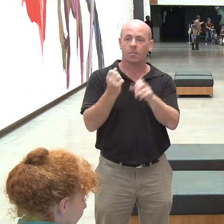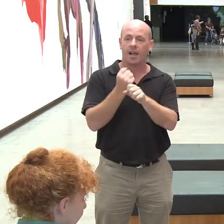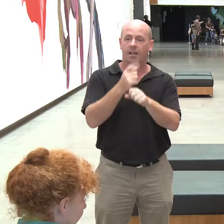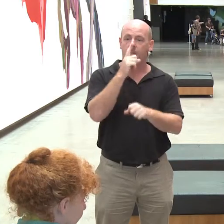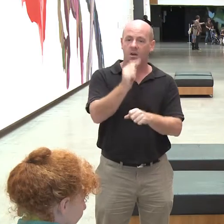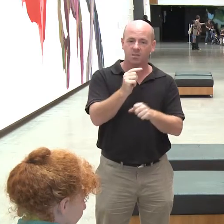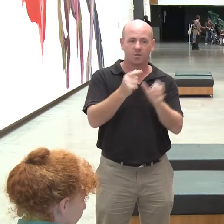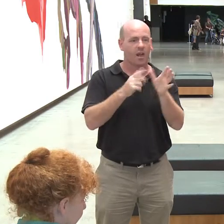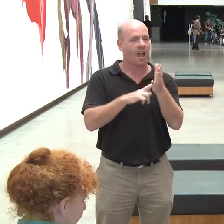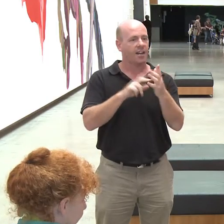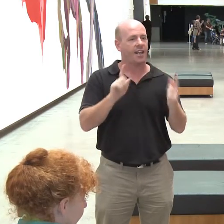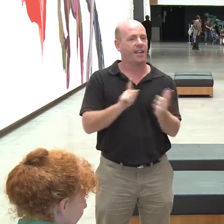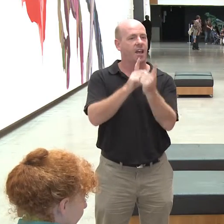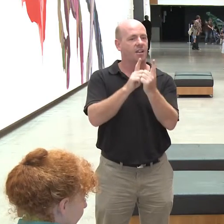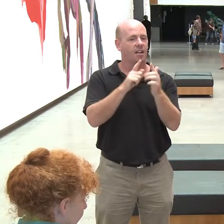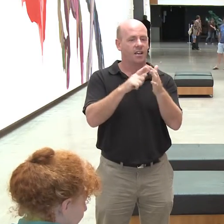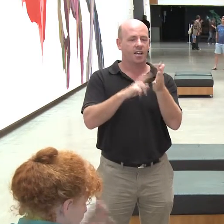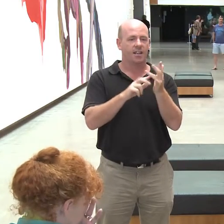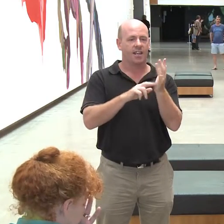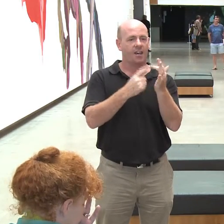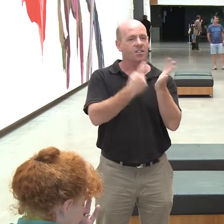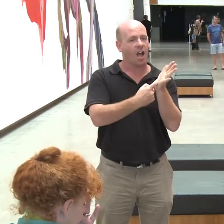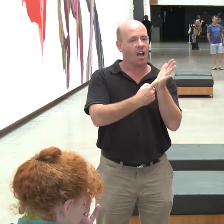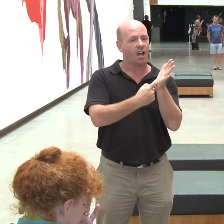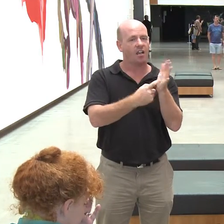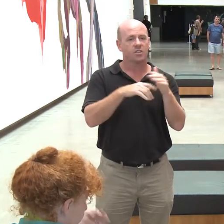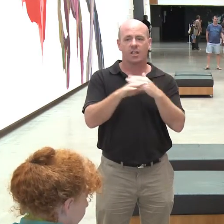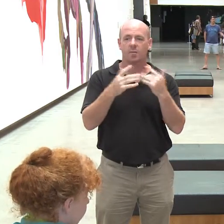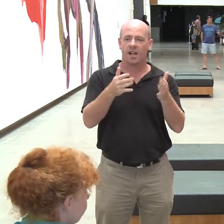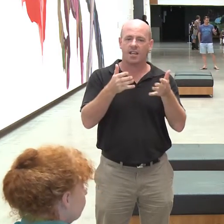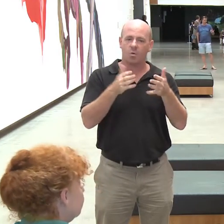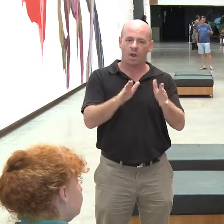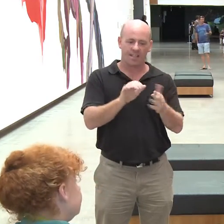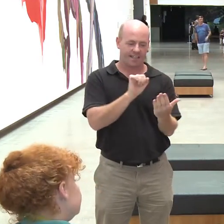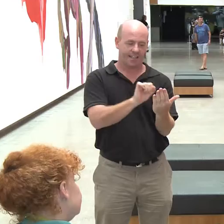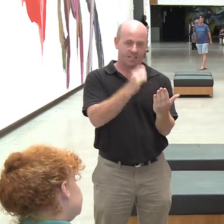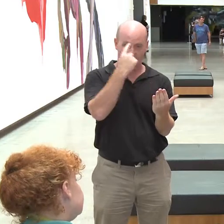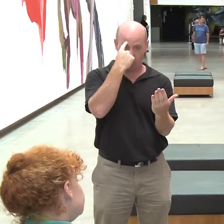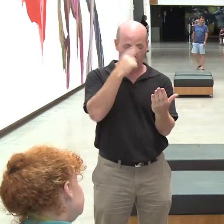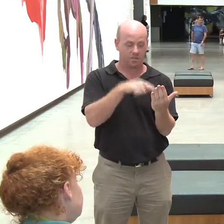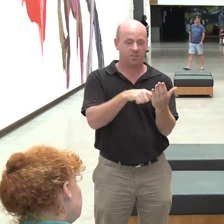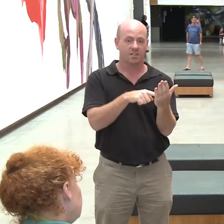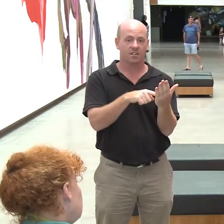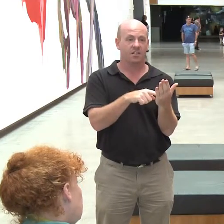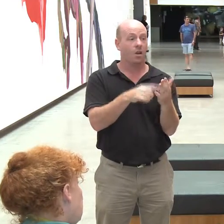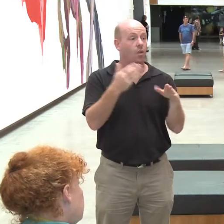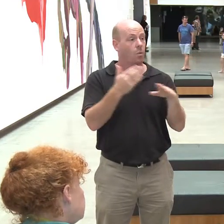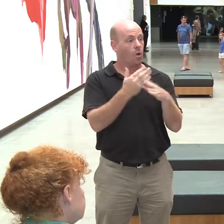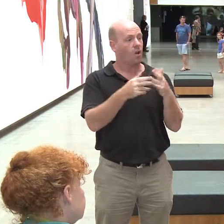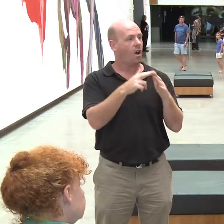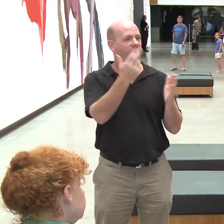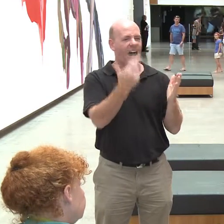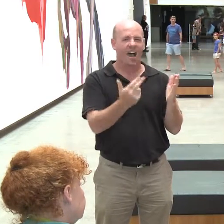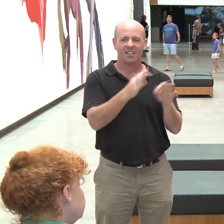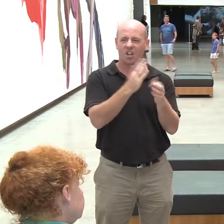an encounter. And in many respects, his thoughts were that the work of art is not